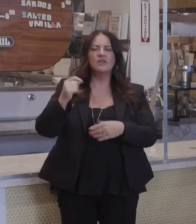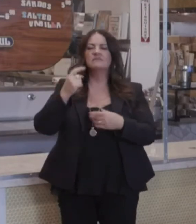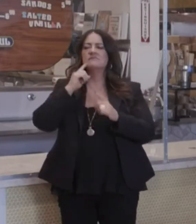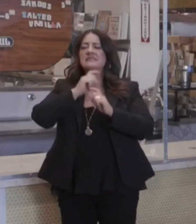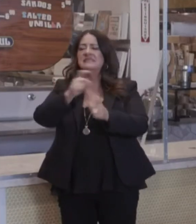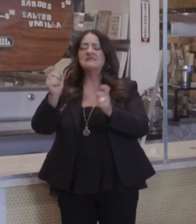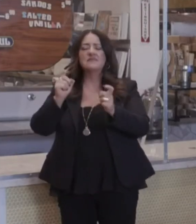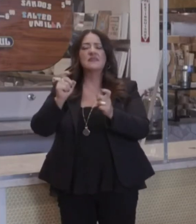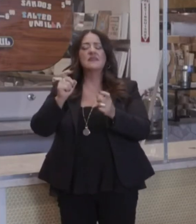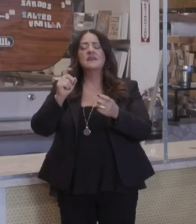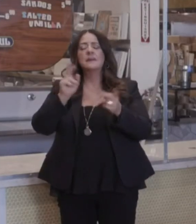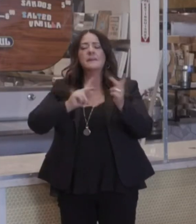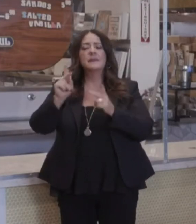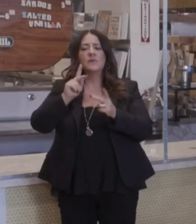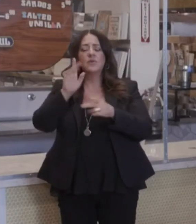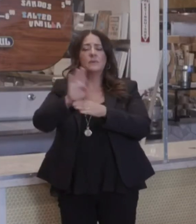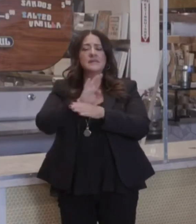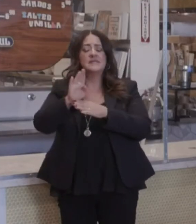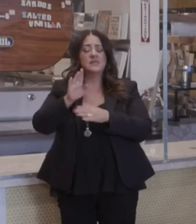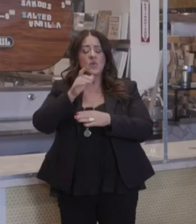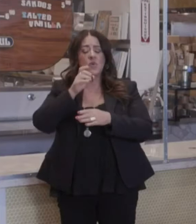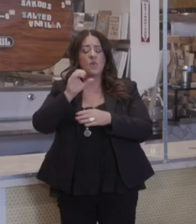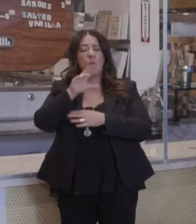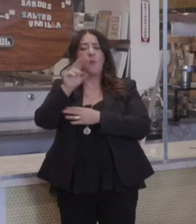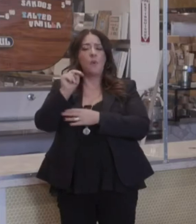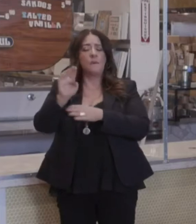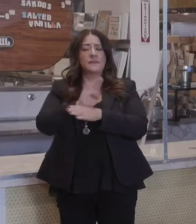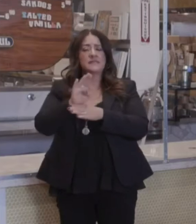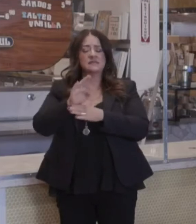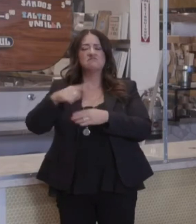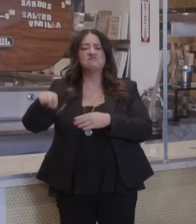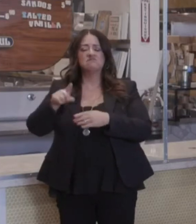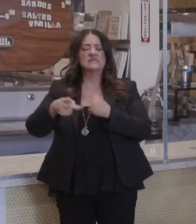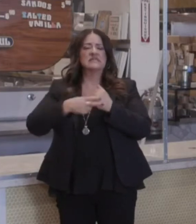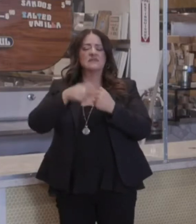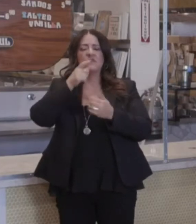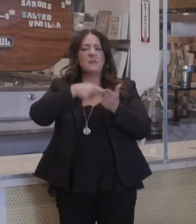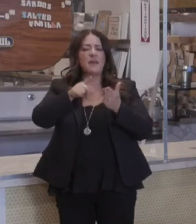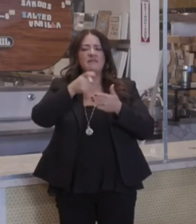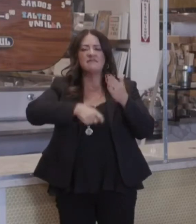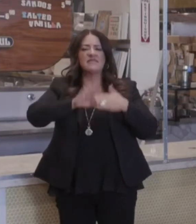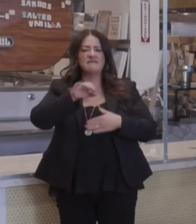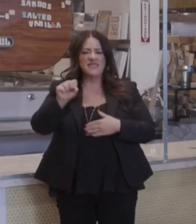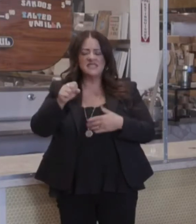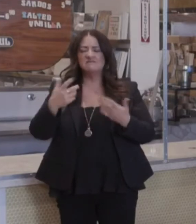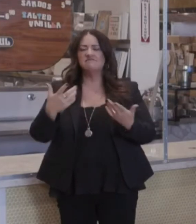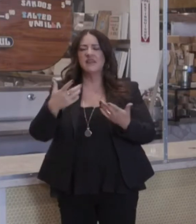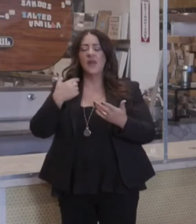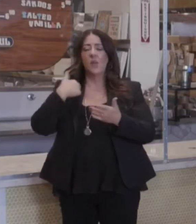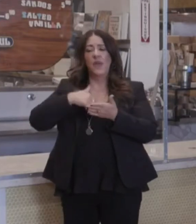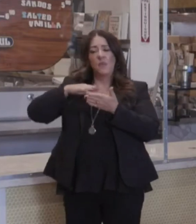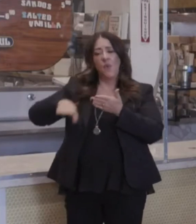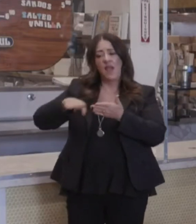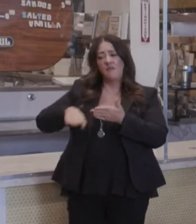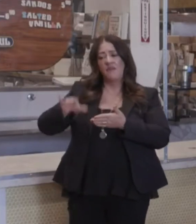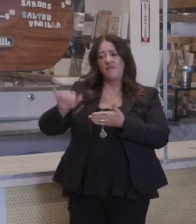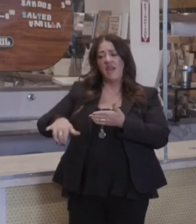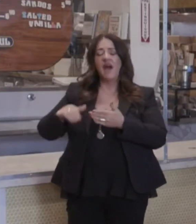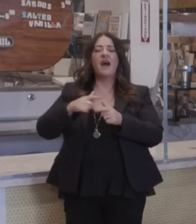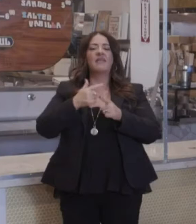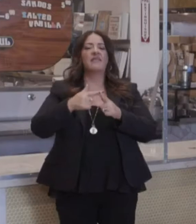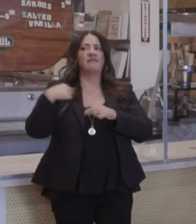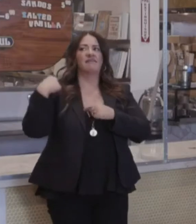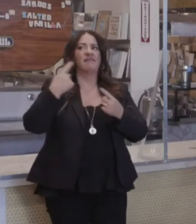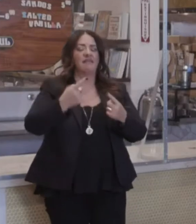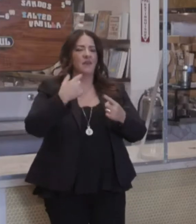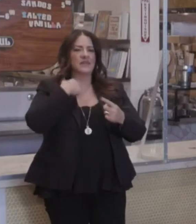$800 franchise tax fee waived as well. We've seen a 21% increase in new business startups just in the last calendar